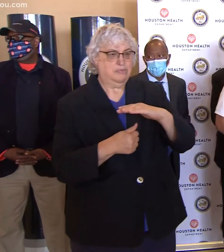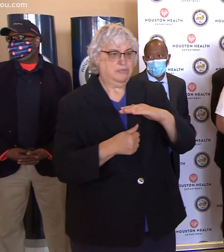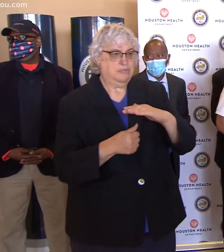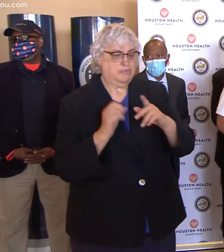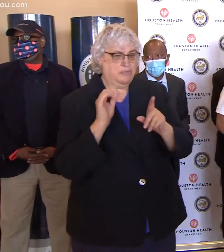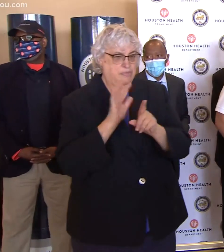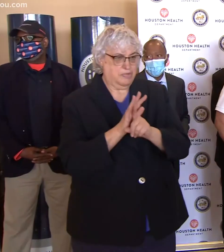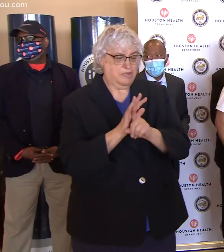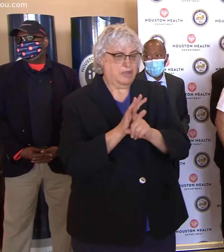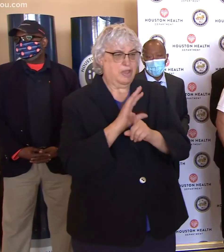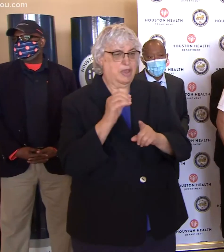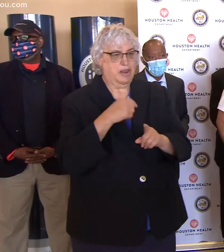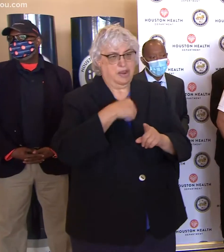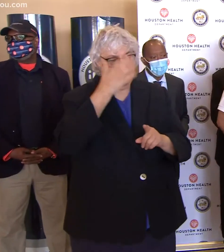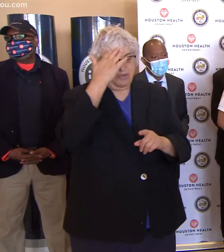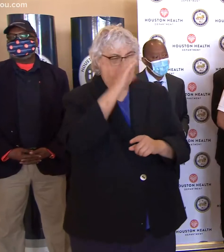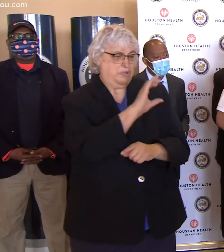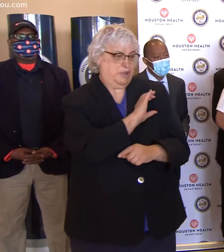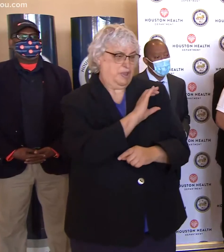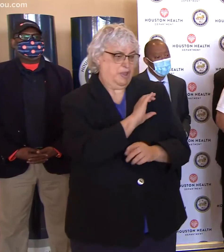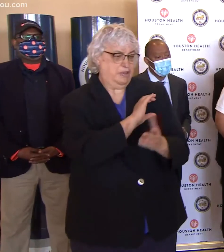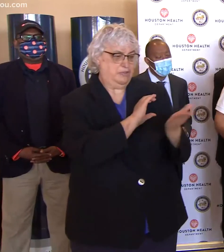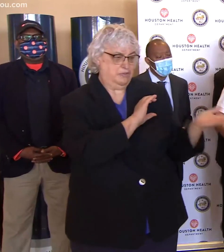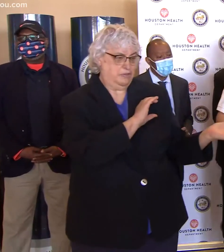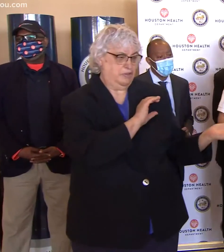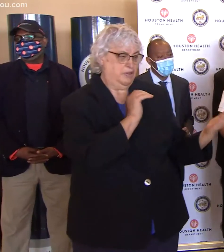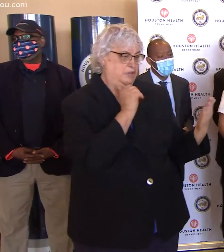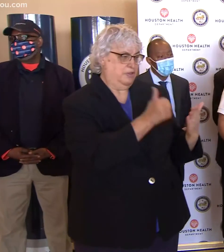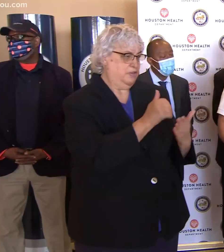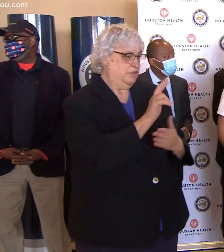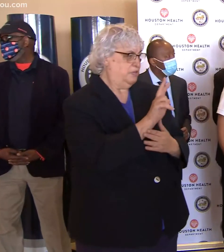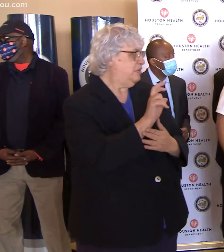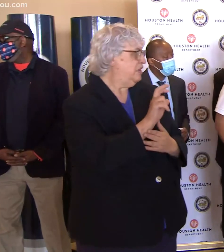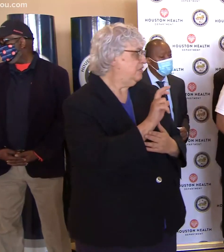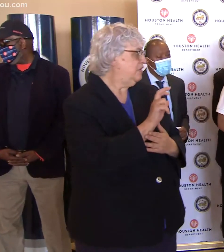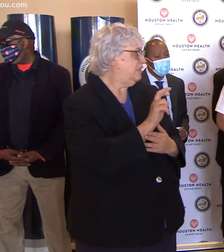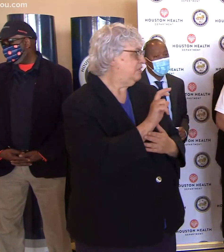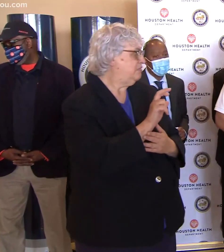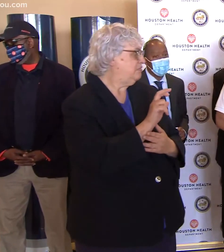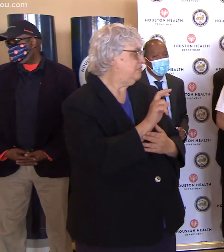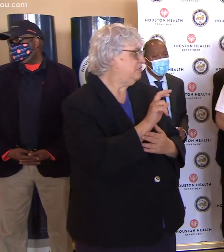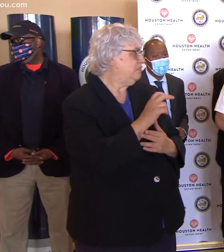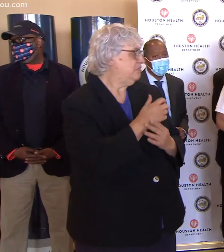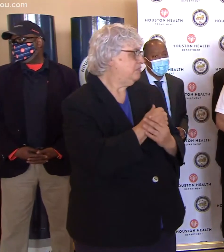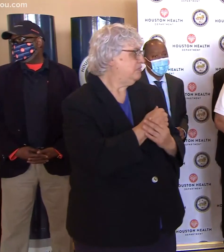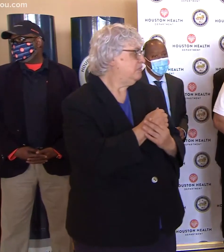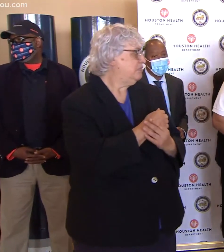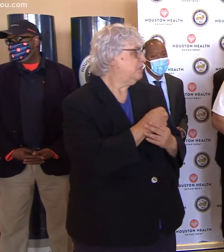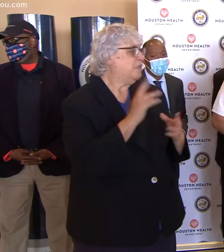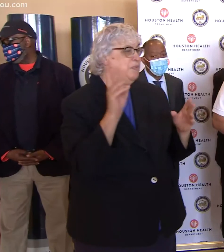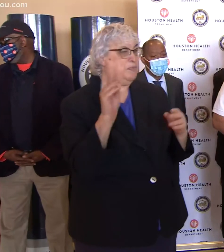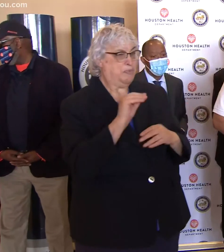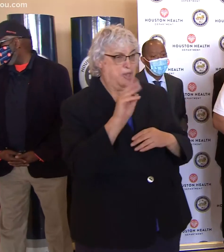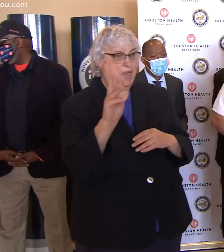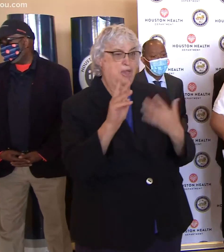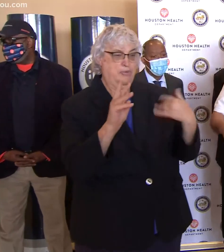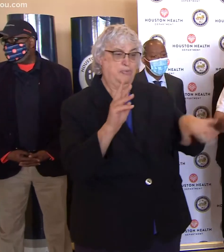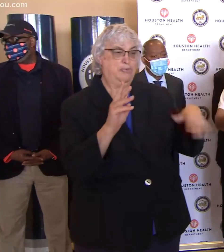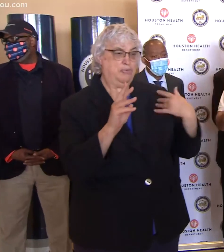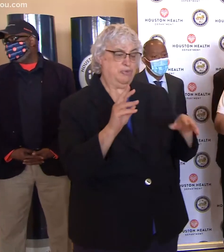to coronavirus. I know the police department is getting close to 300. And so it's incredibly important for us